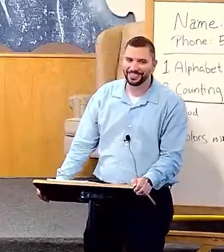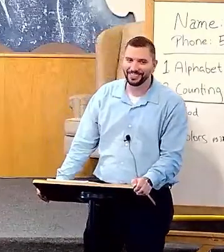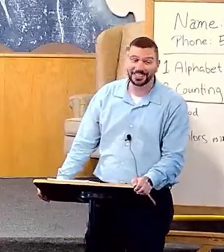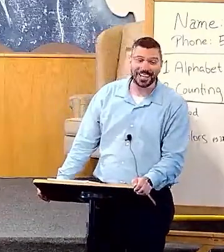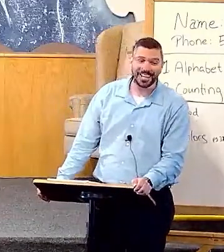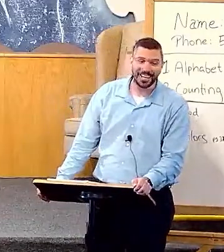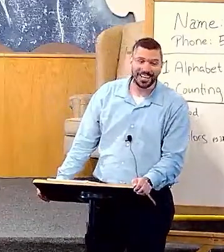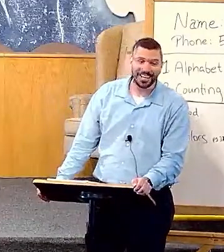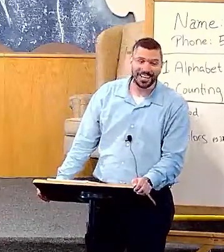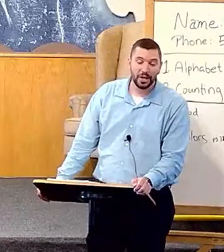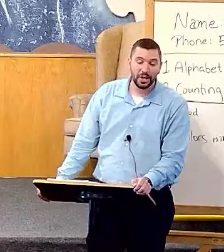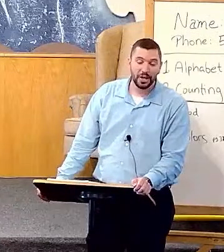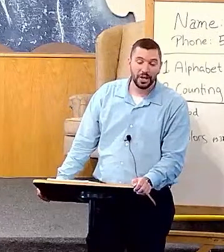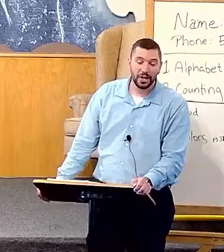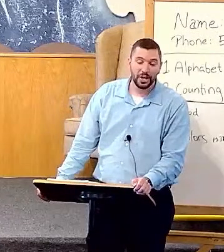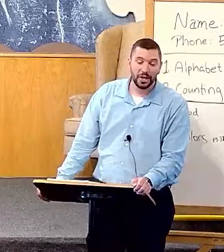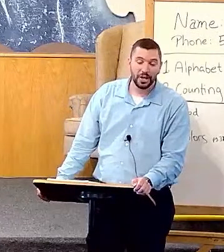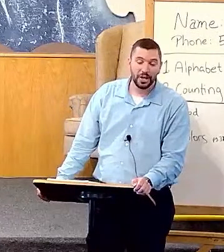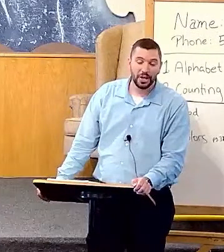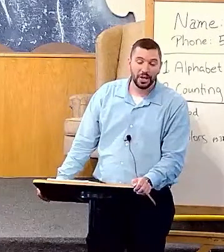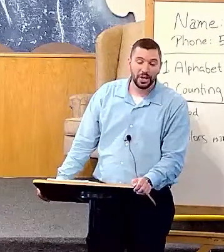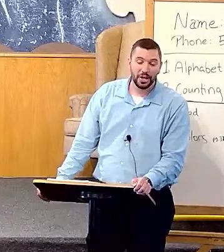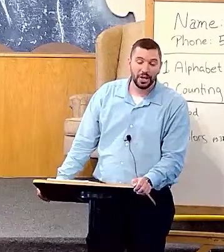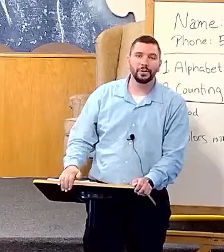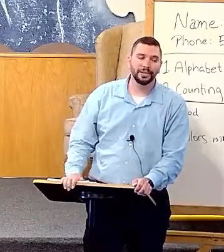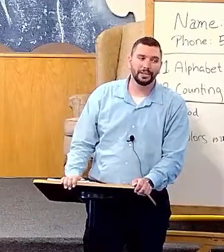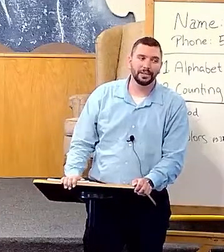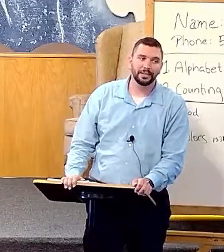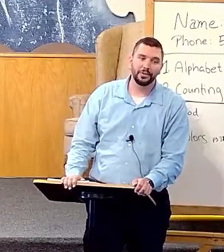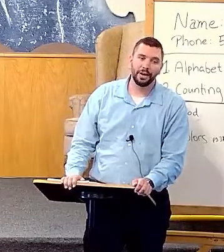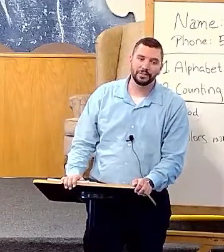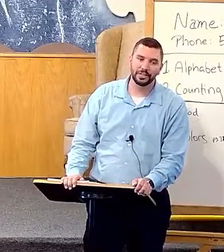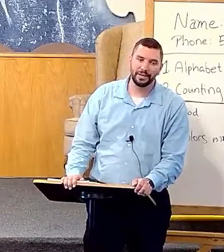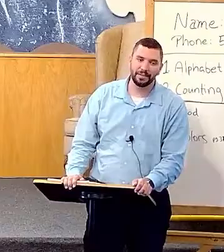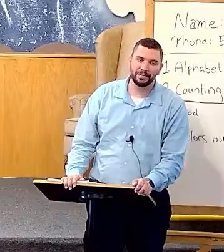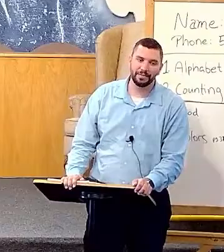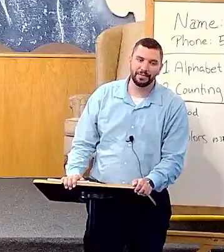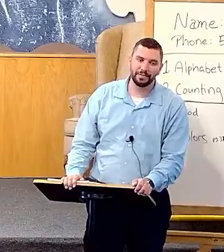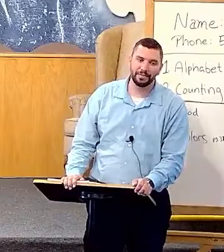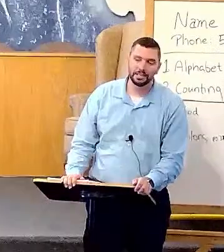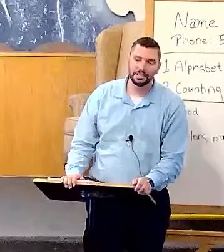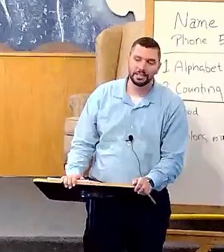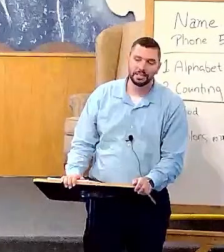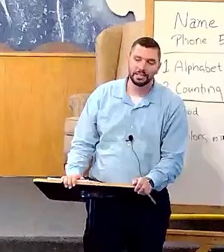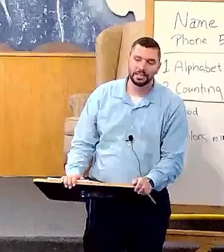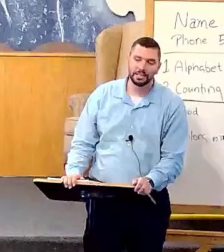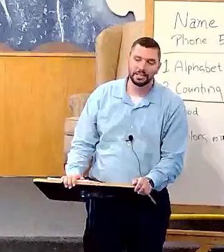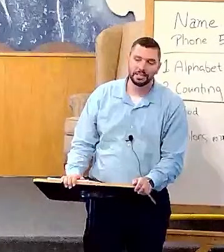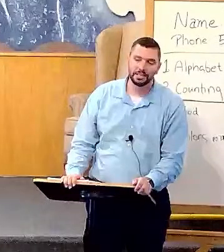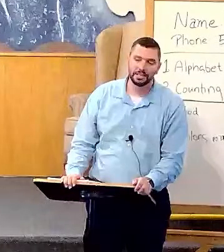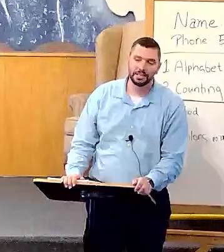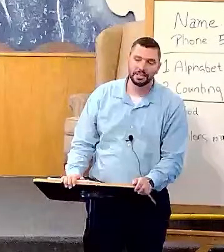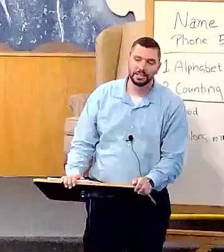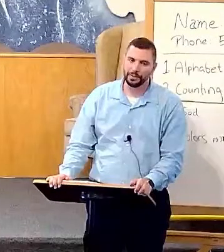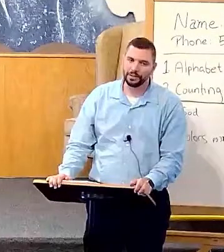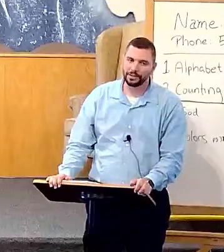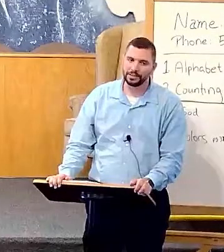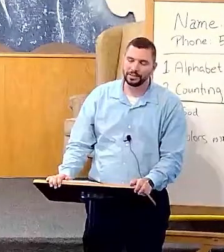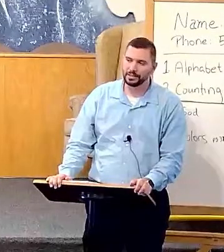that? Mouse. Oh, they do have a sign for that, and I can't remember what it is.